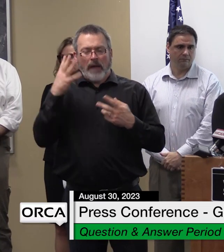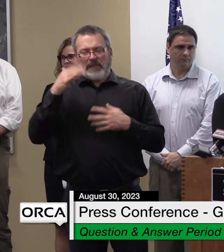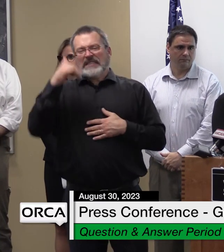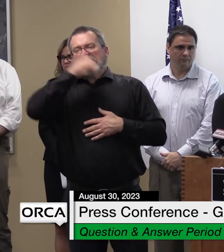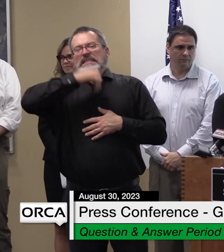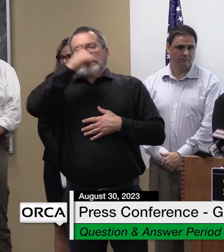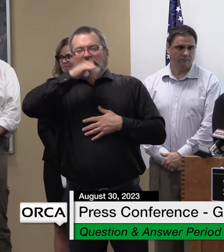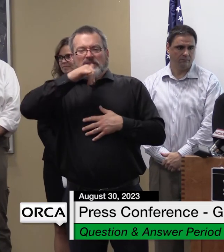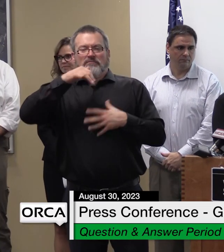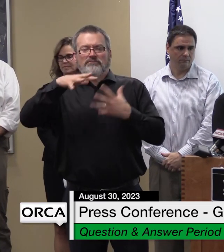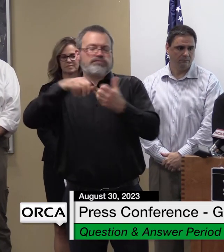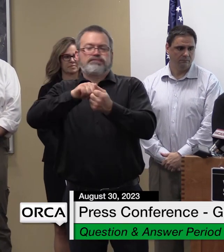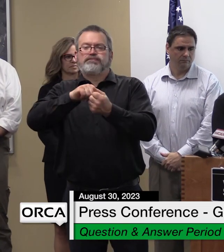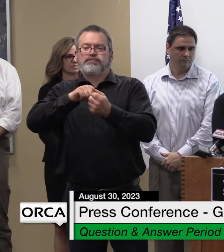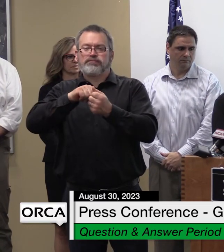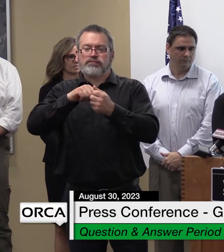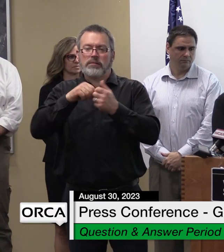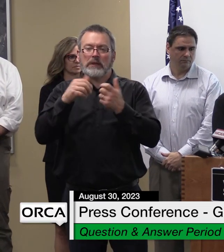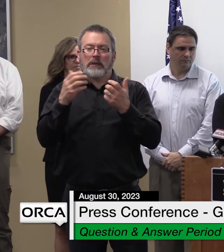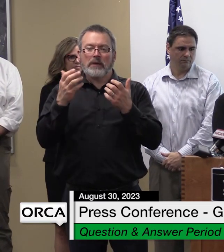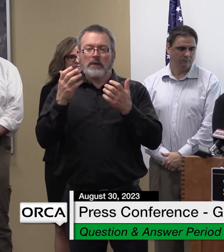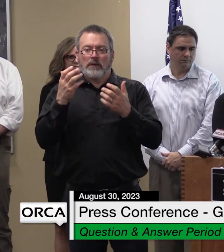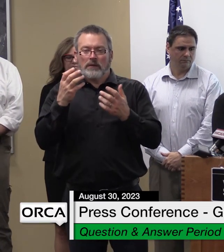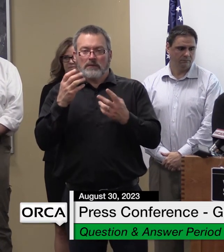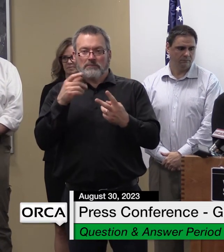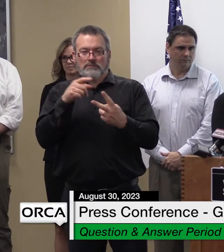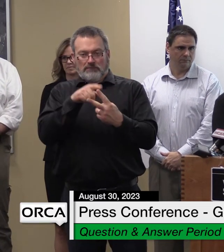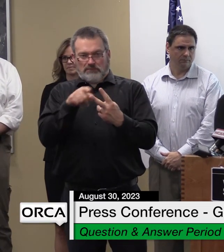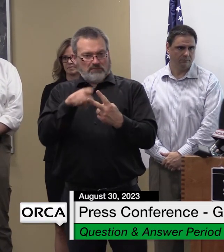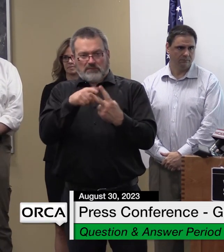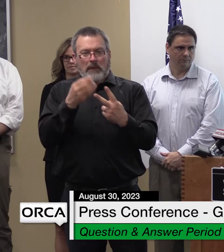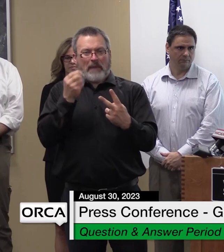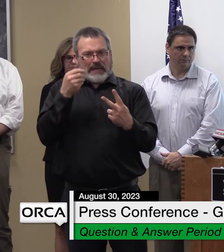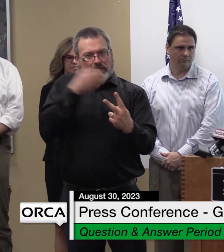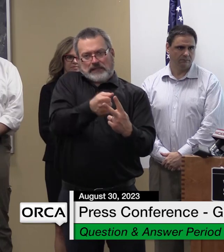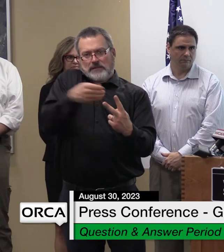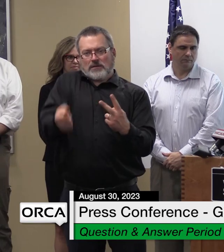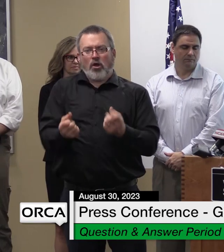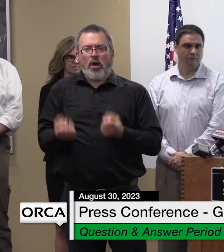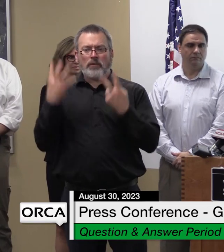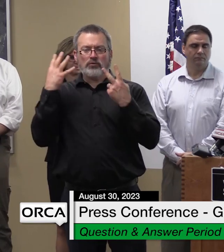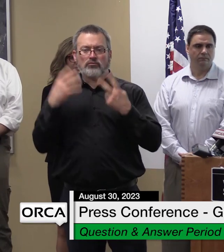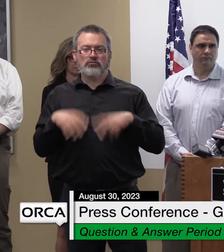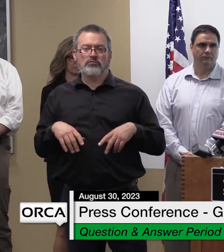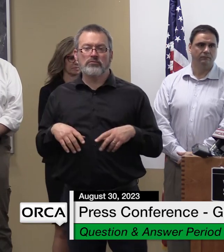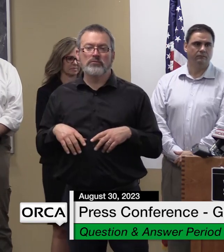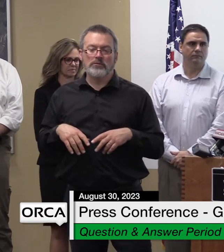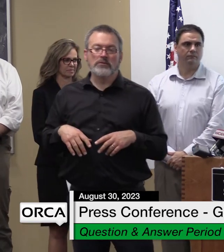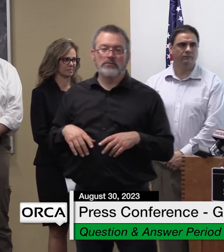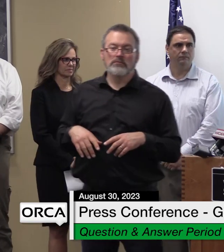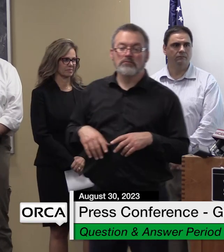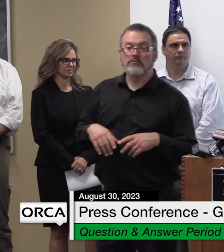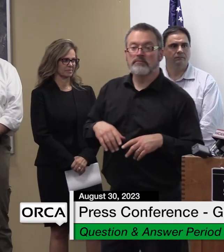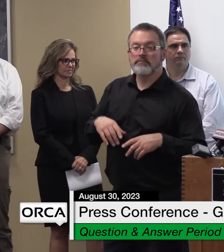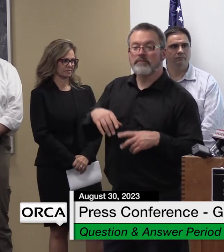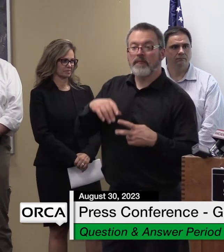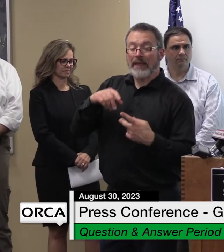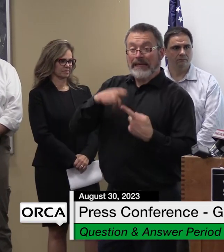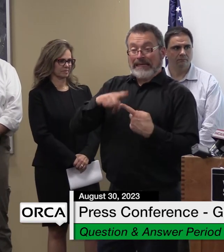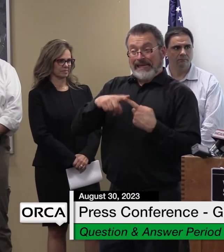of how much money is going into those two pots from FEMA? I don't have the exact numbers for